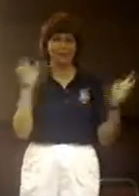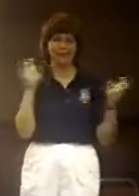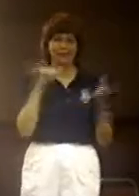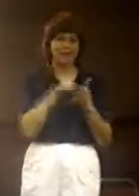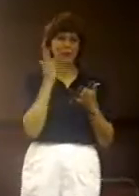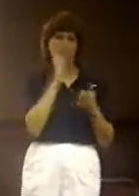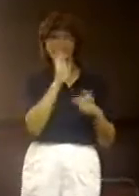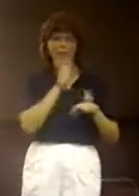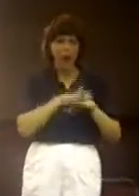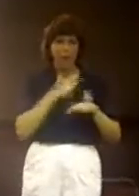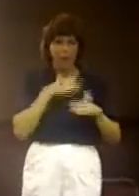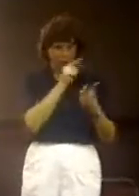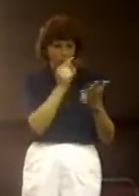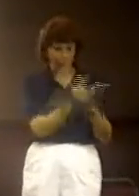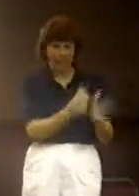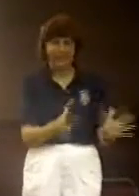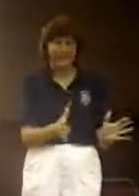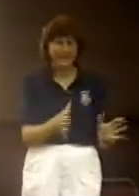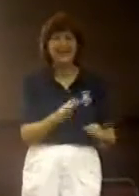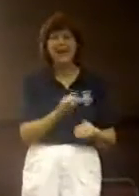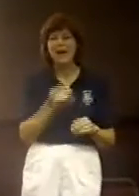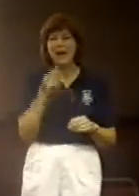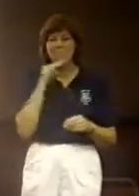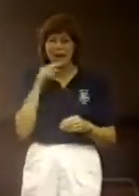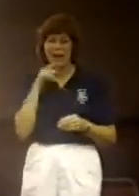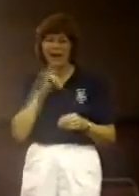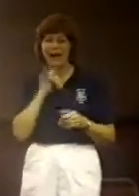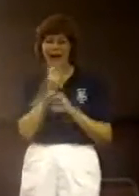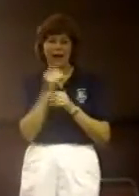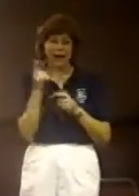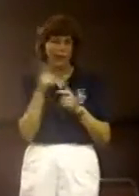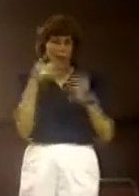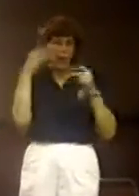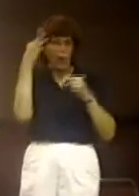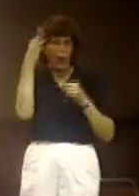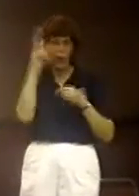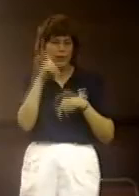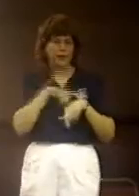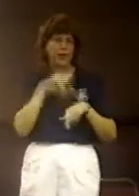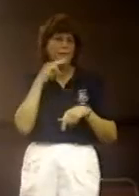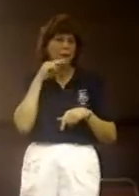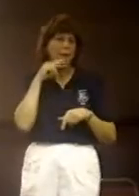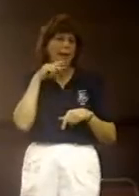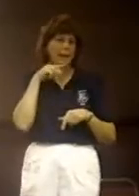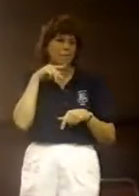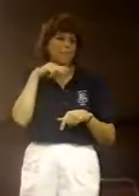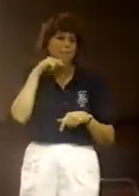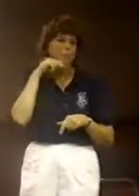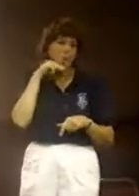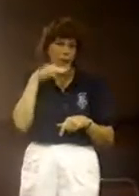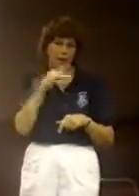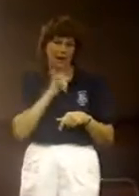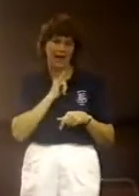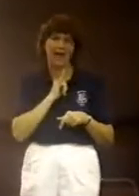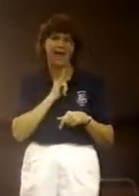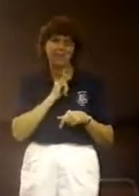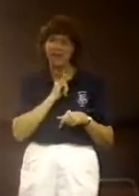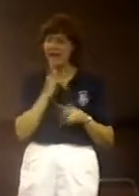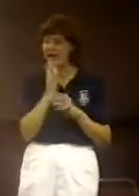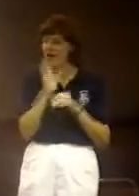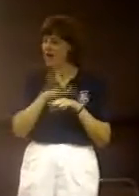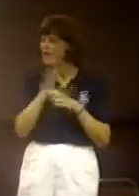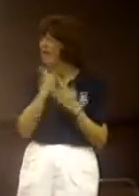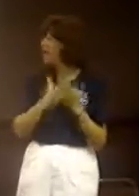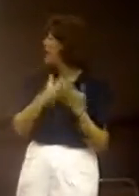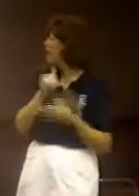And I'm just, Mary Pat and I got a little wild one time. Mary Pat Moeller and I went on to have some other C's, but